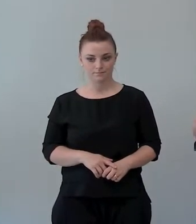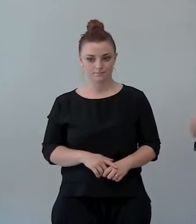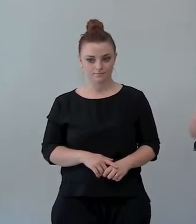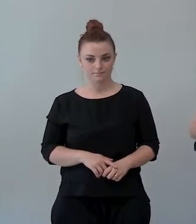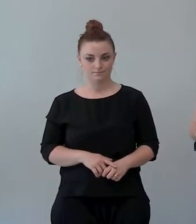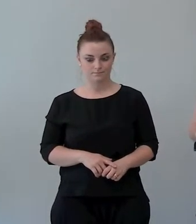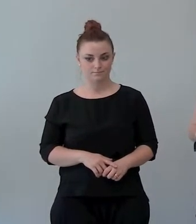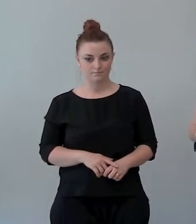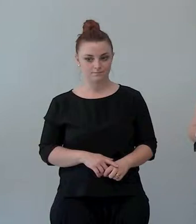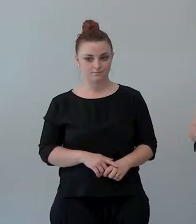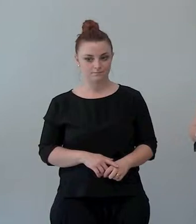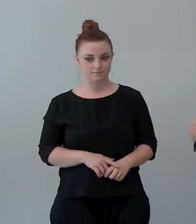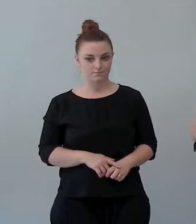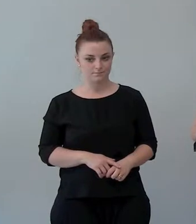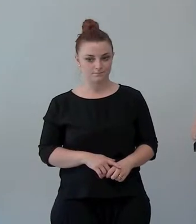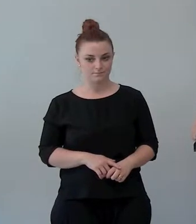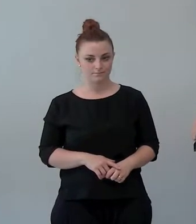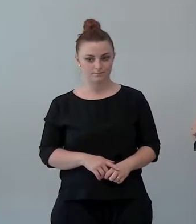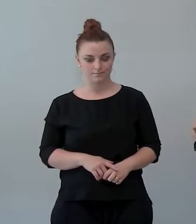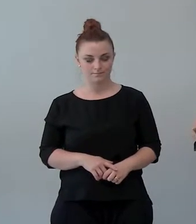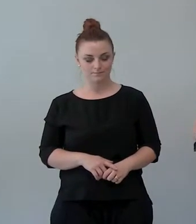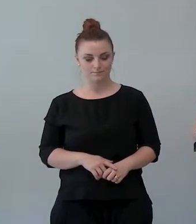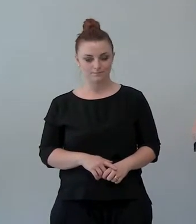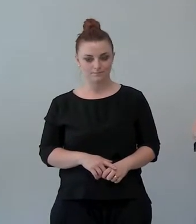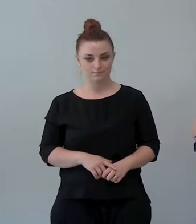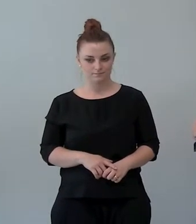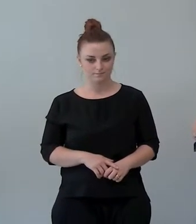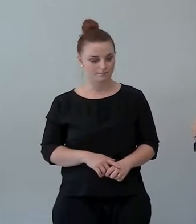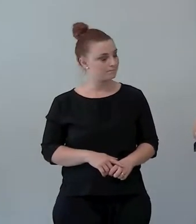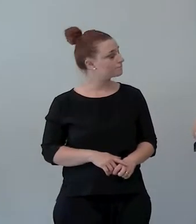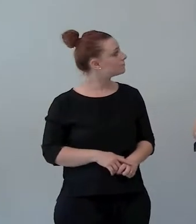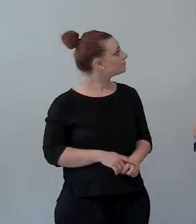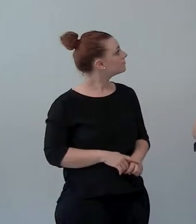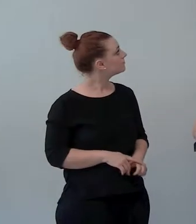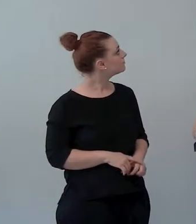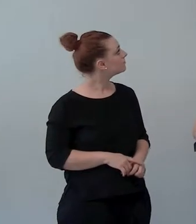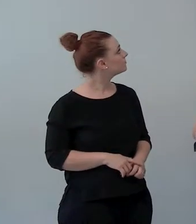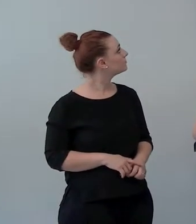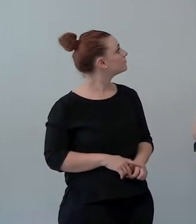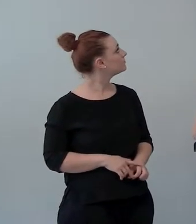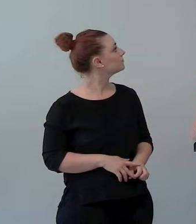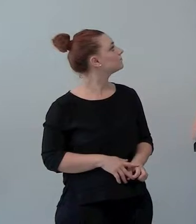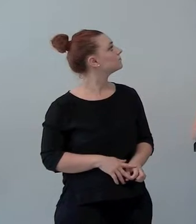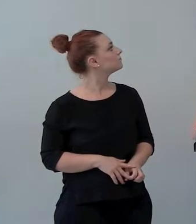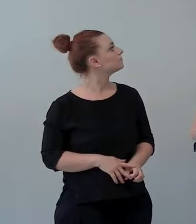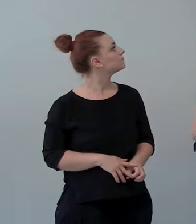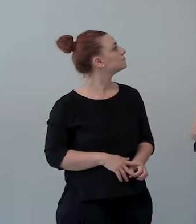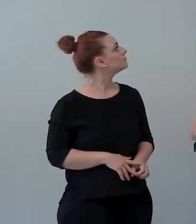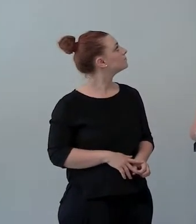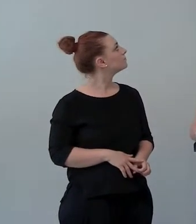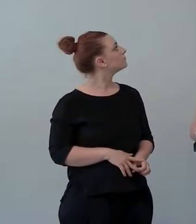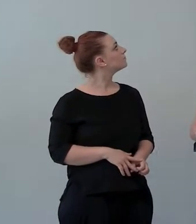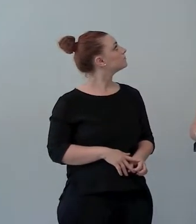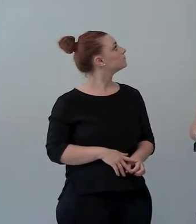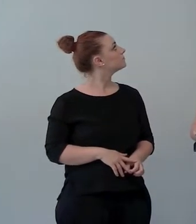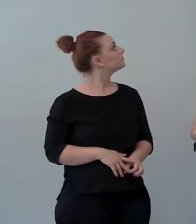stand watch in vain. In vain you rise early and stay up late, toiling for food to eat, for he grants